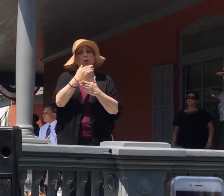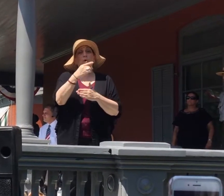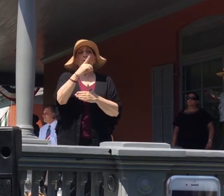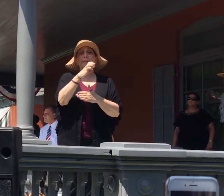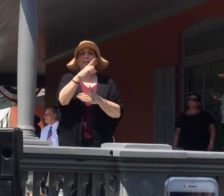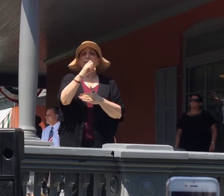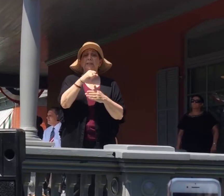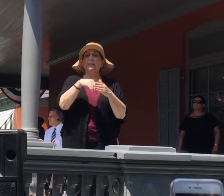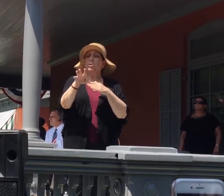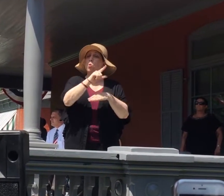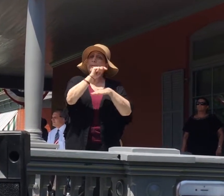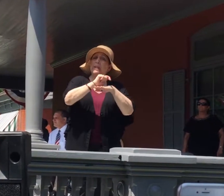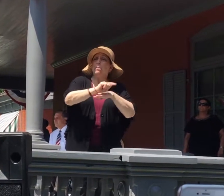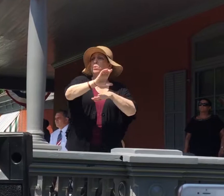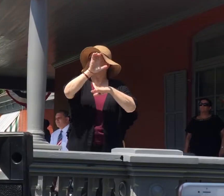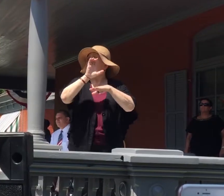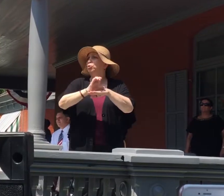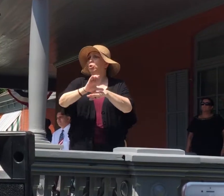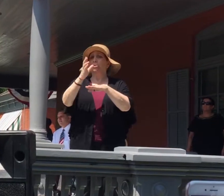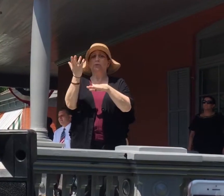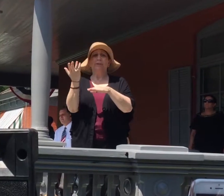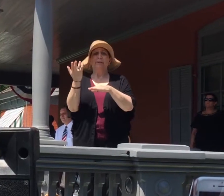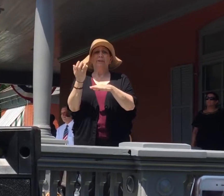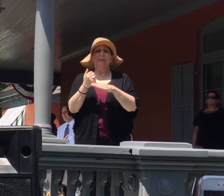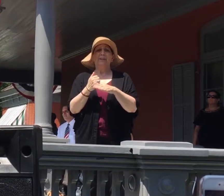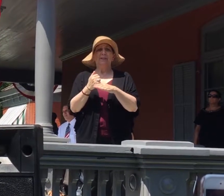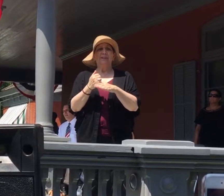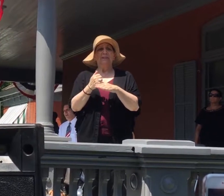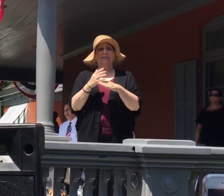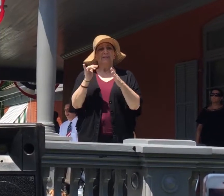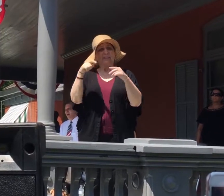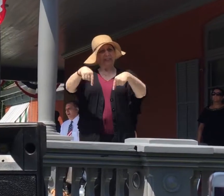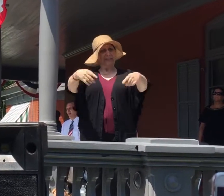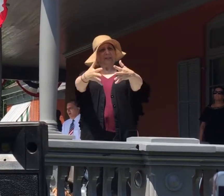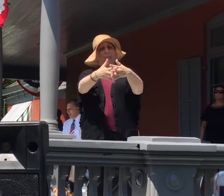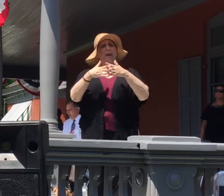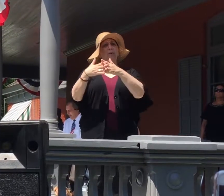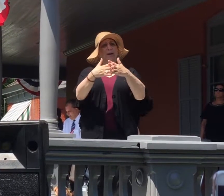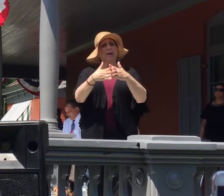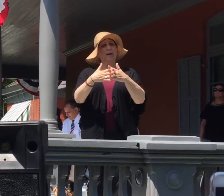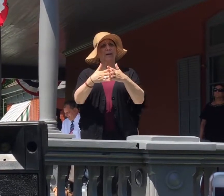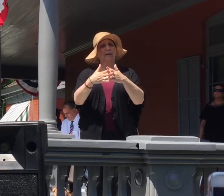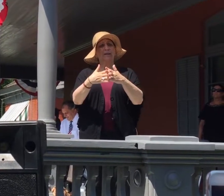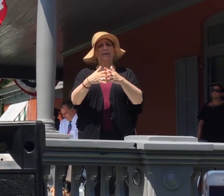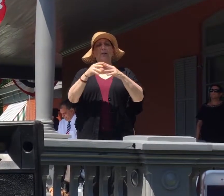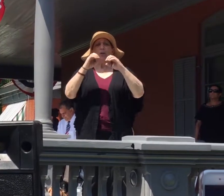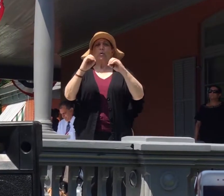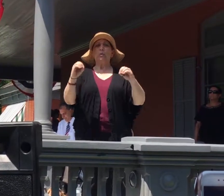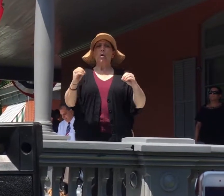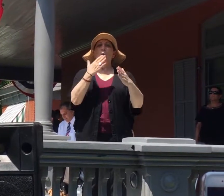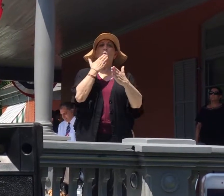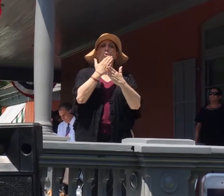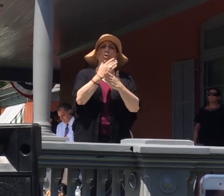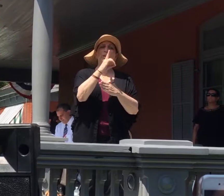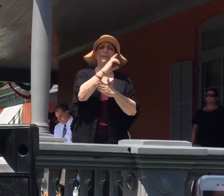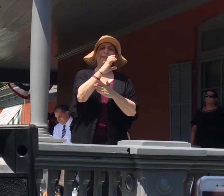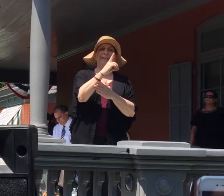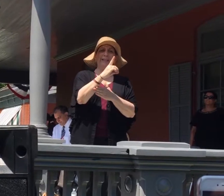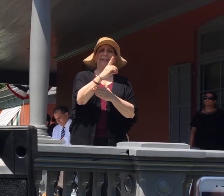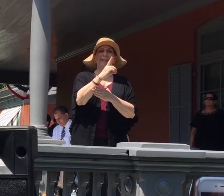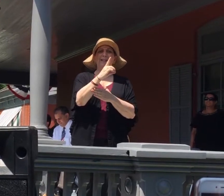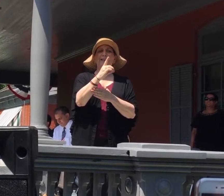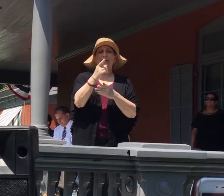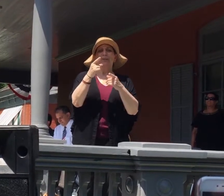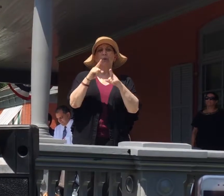your temples, your synagogues, your churches. Well, this is America. No good deed goes